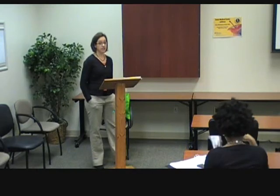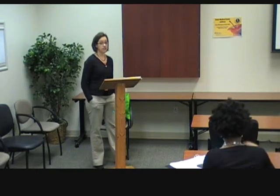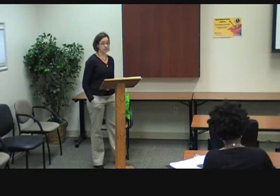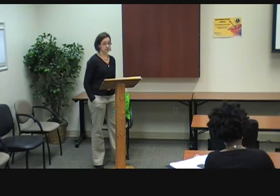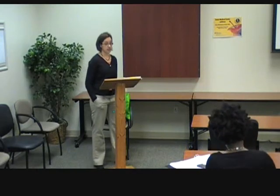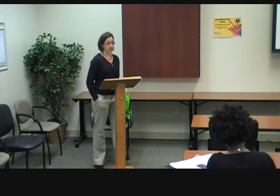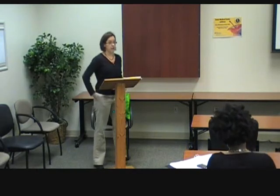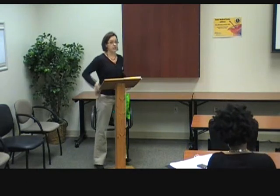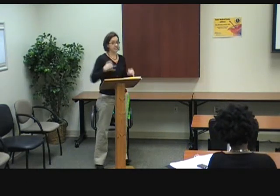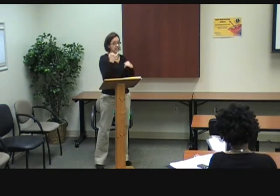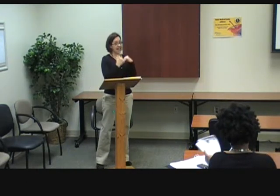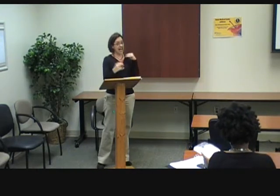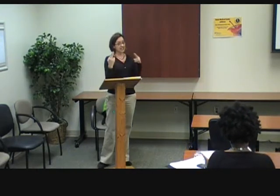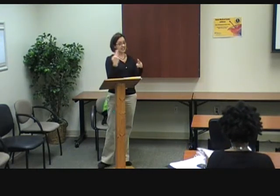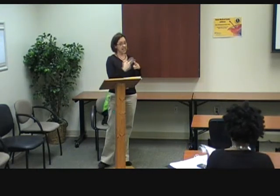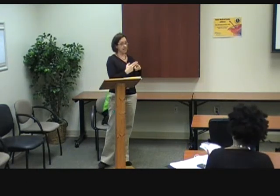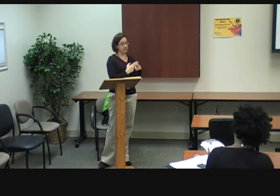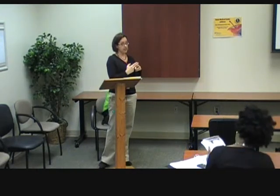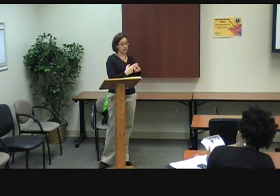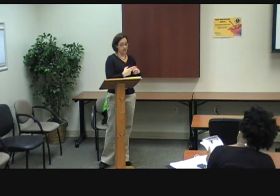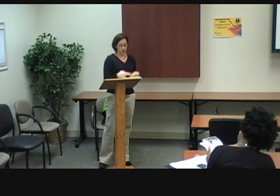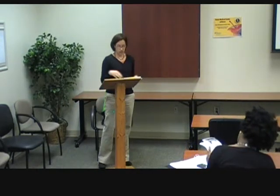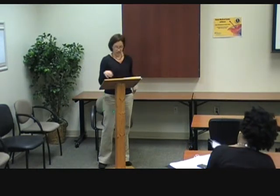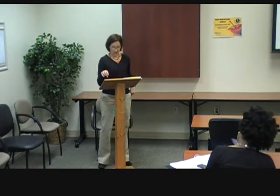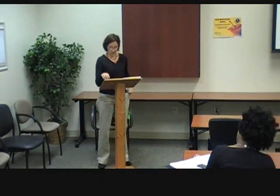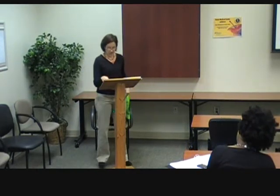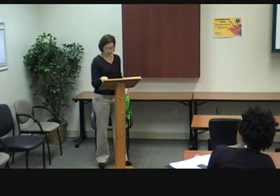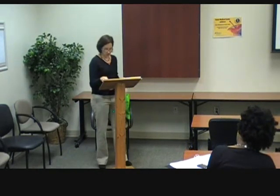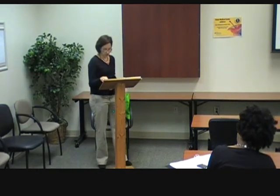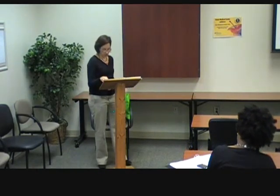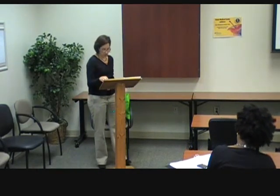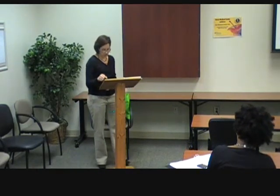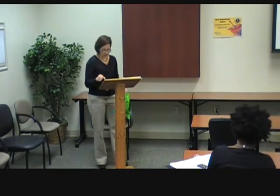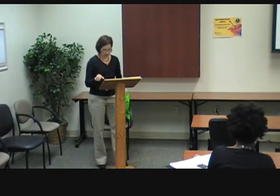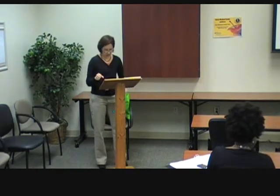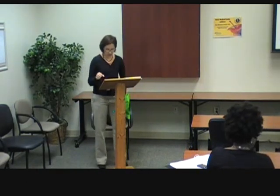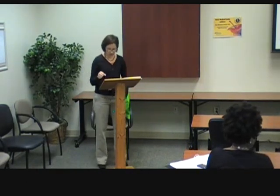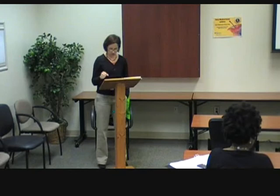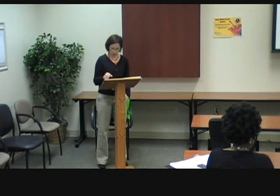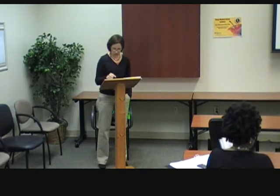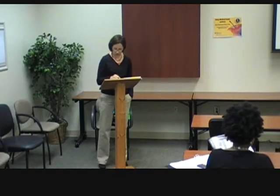names, and we did last name, but that's a nice little block that explains to us that